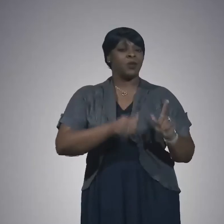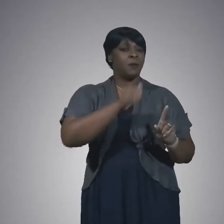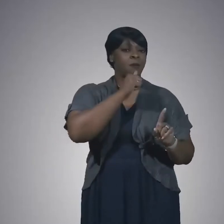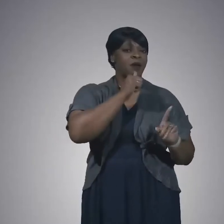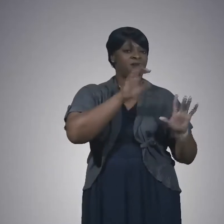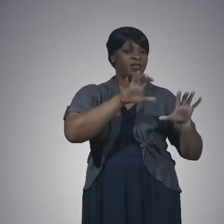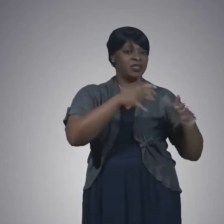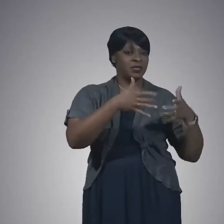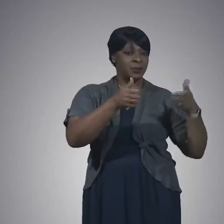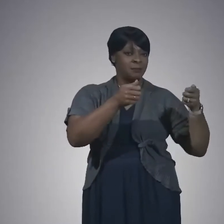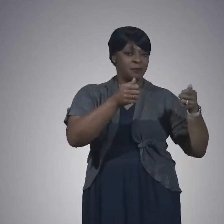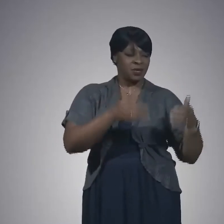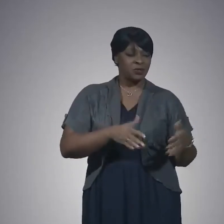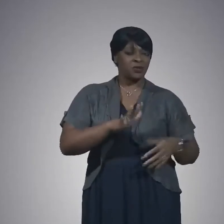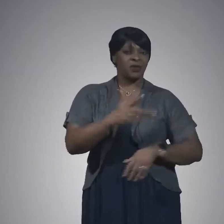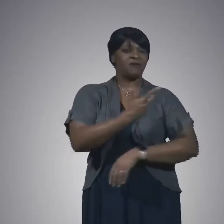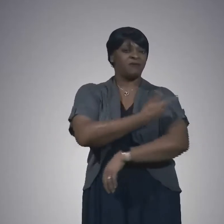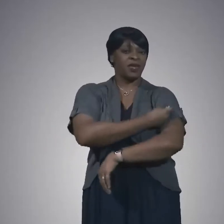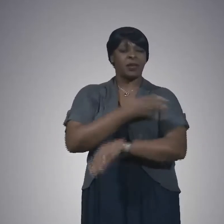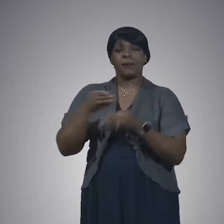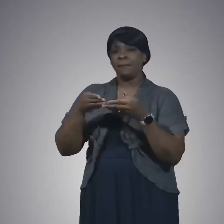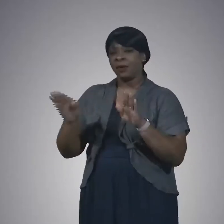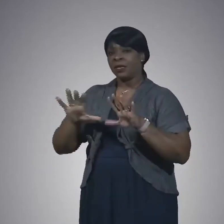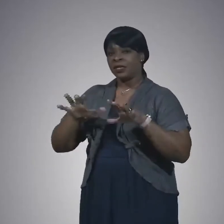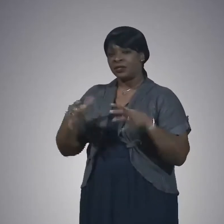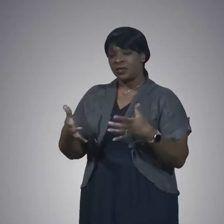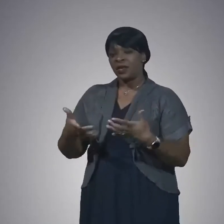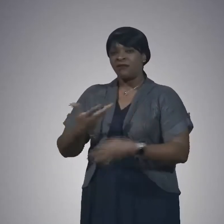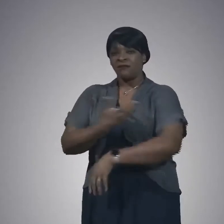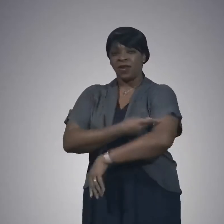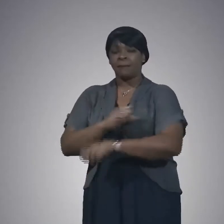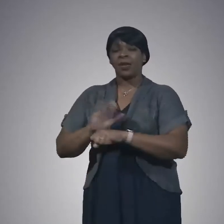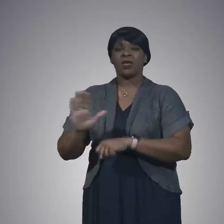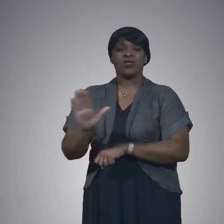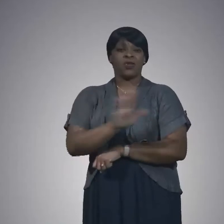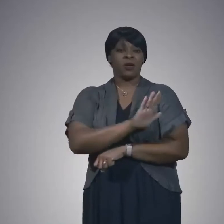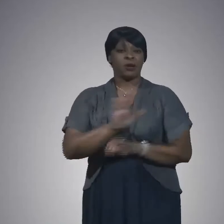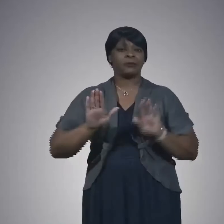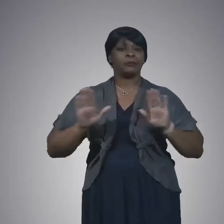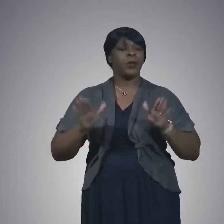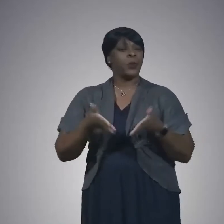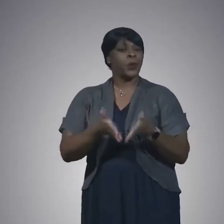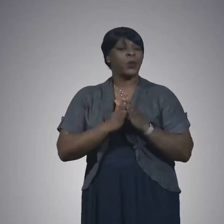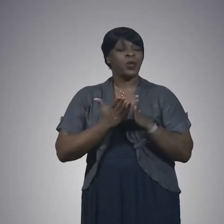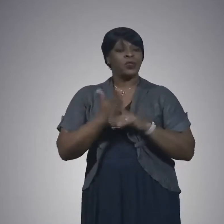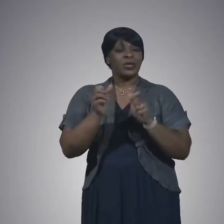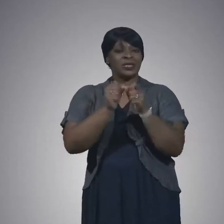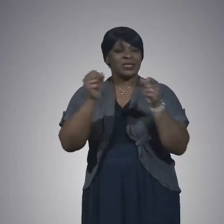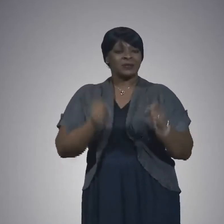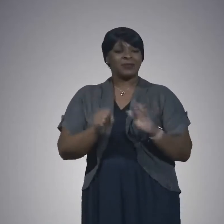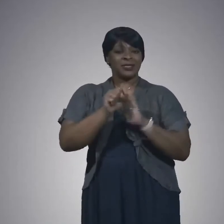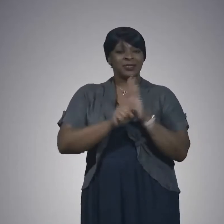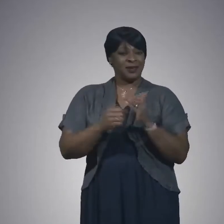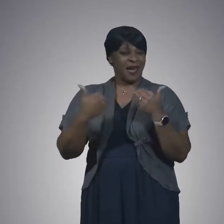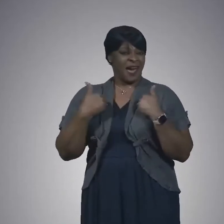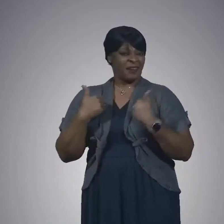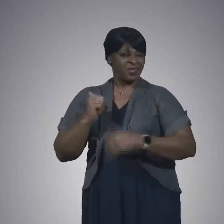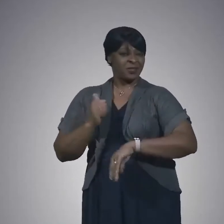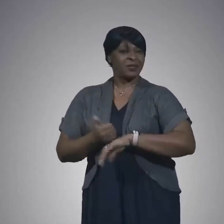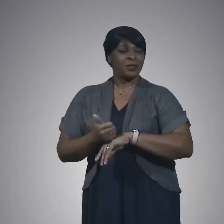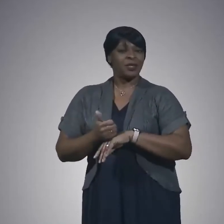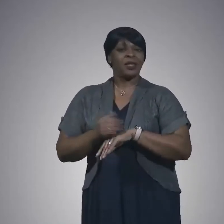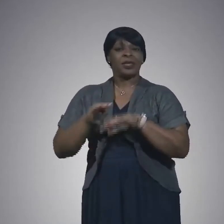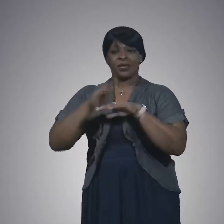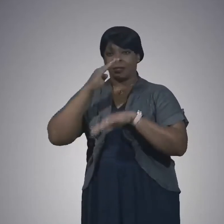sector administrators of vaccines and the public sector are able to make a request through a system that the state has, and they ship